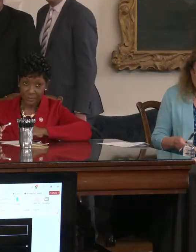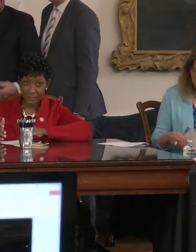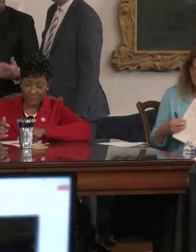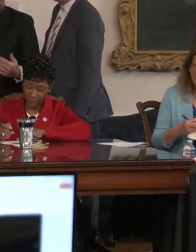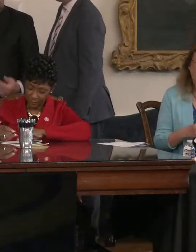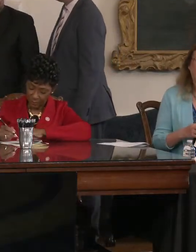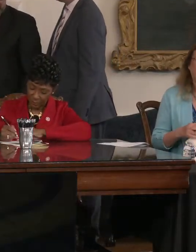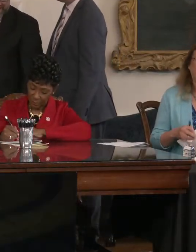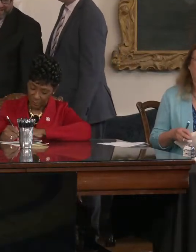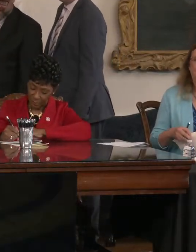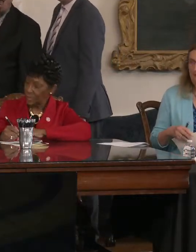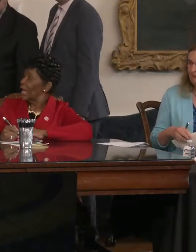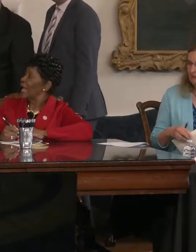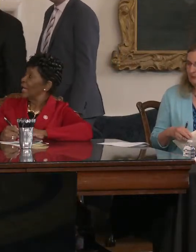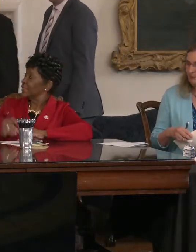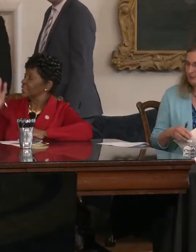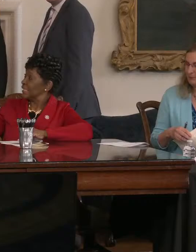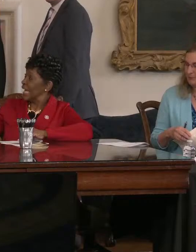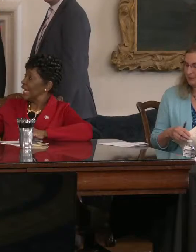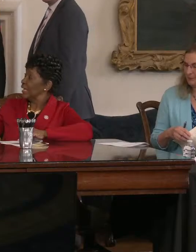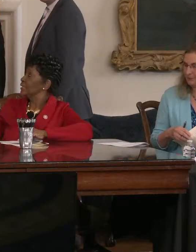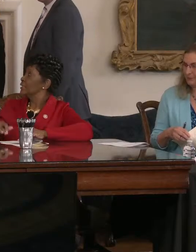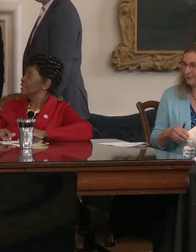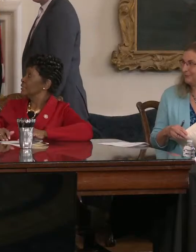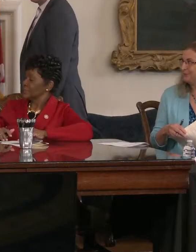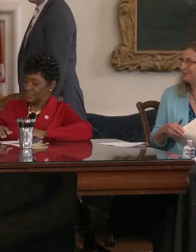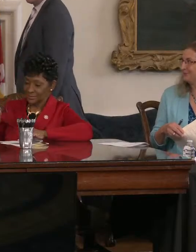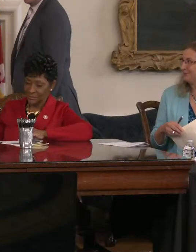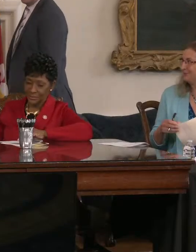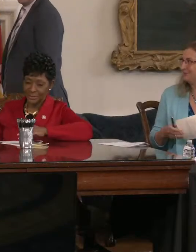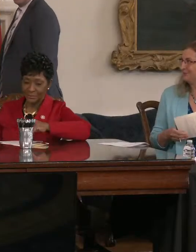352, social economic ability established.